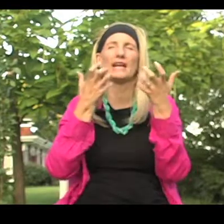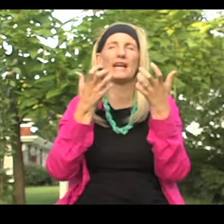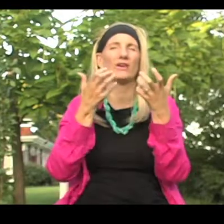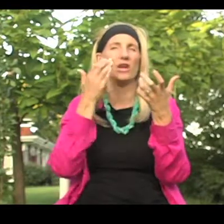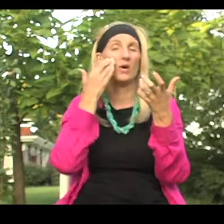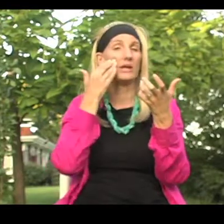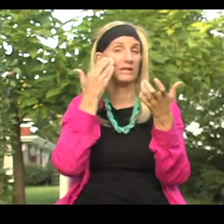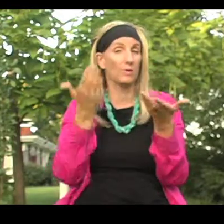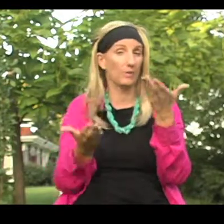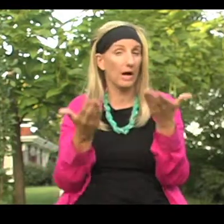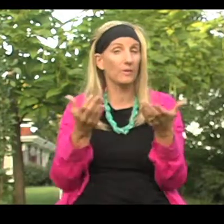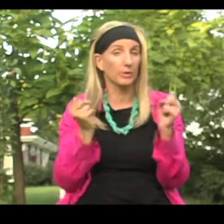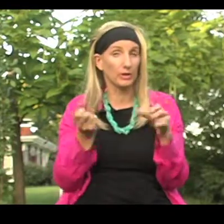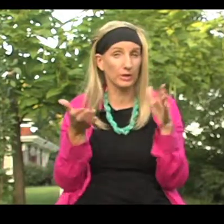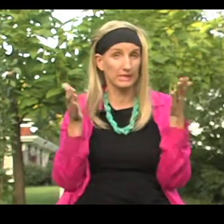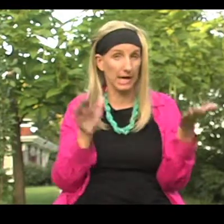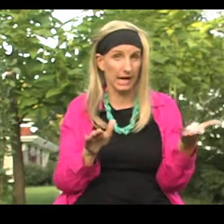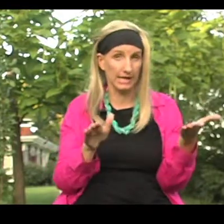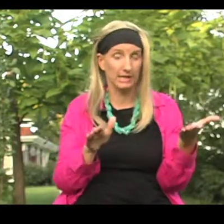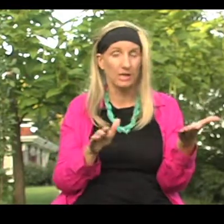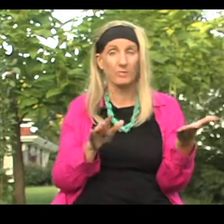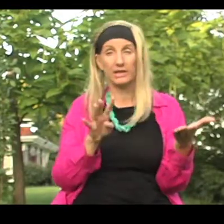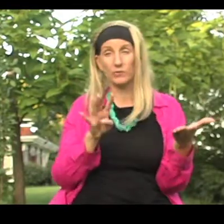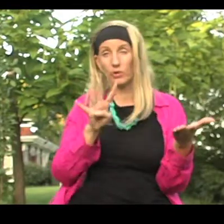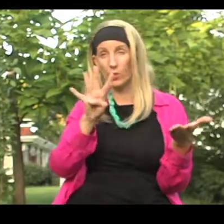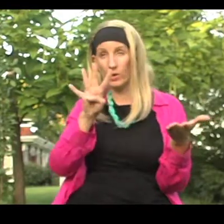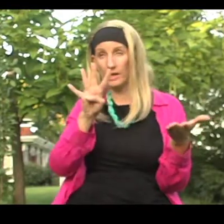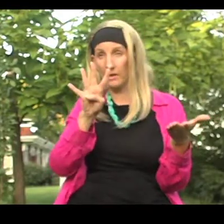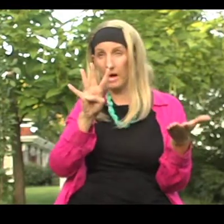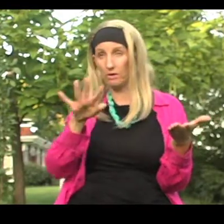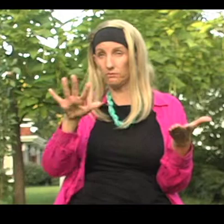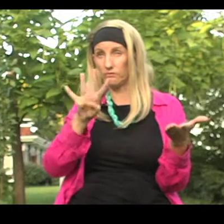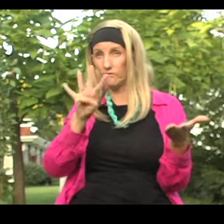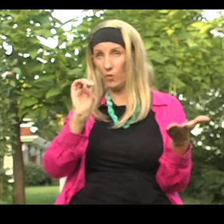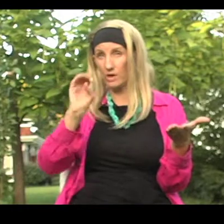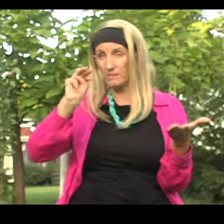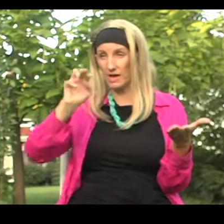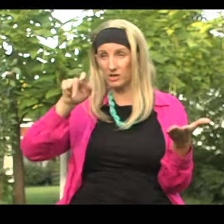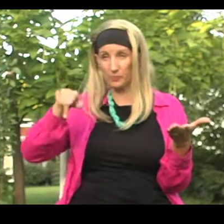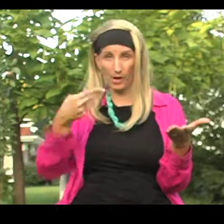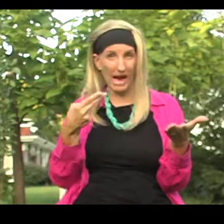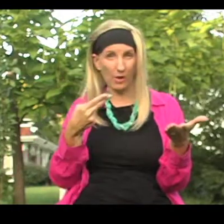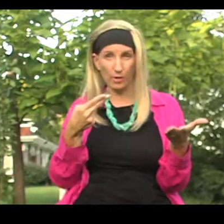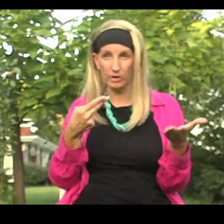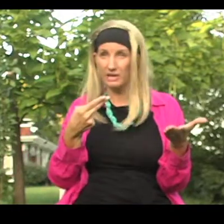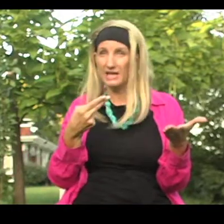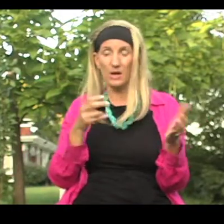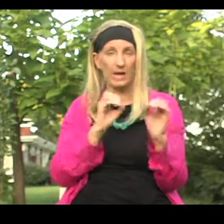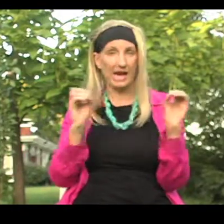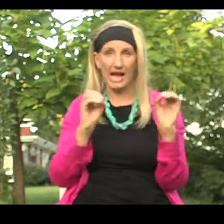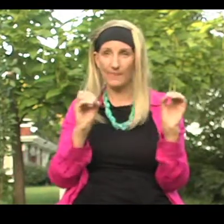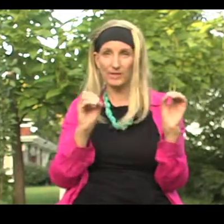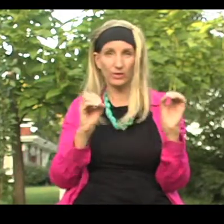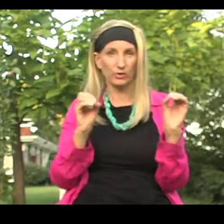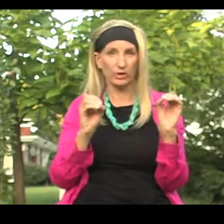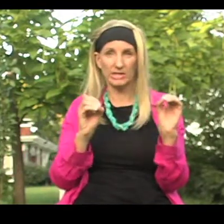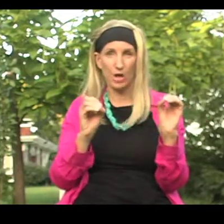out, knowing that we probably could die because we were going about 40 miles per hour and we had absolutely